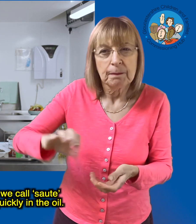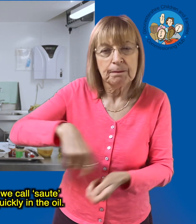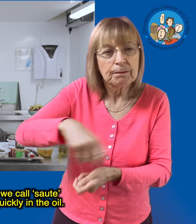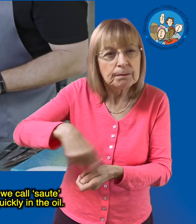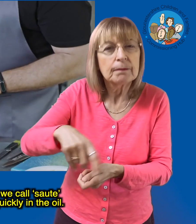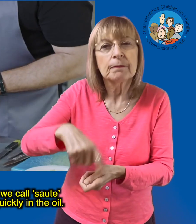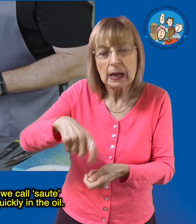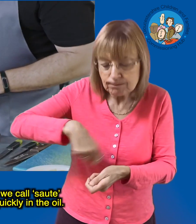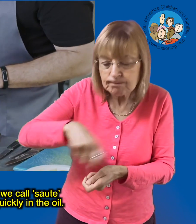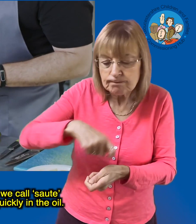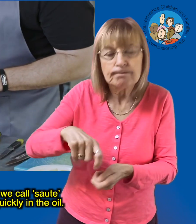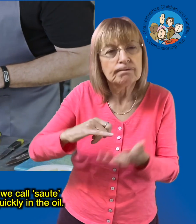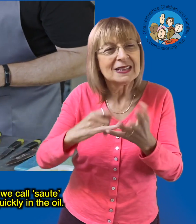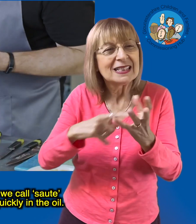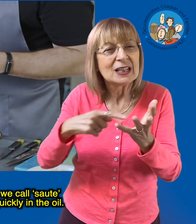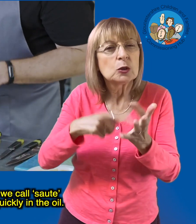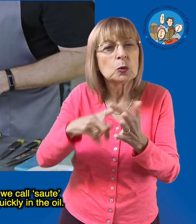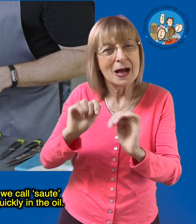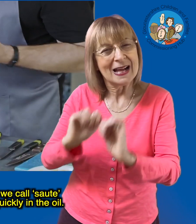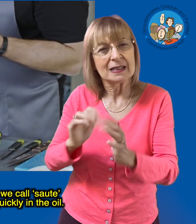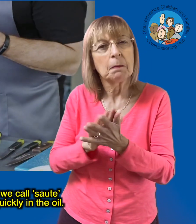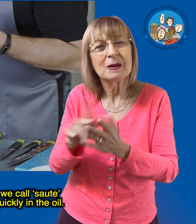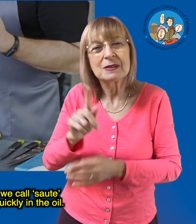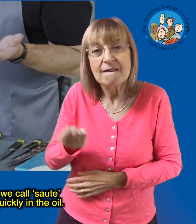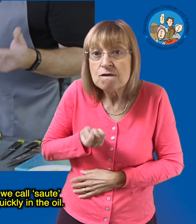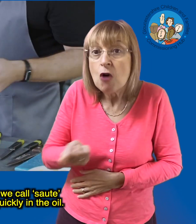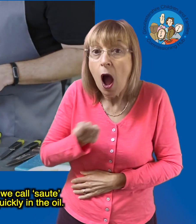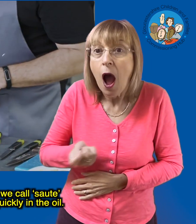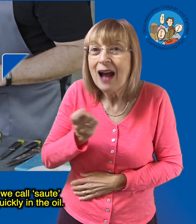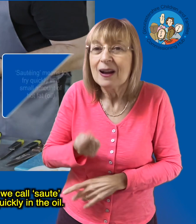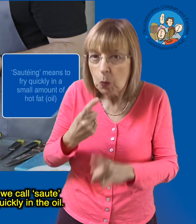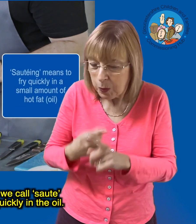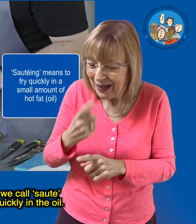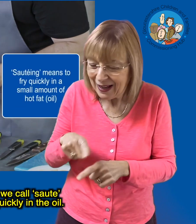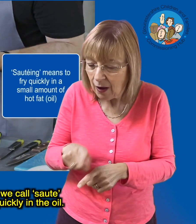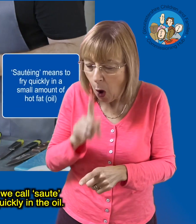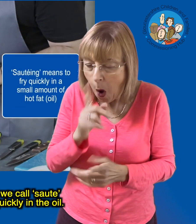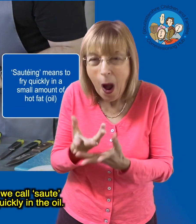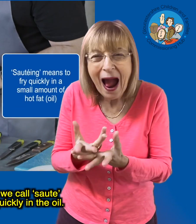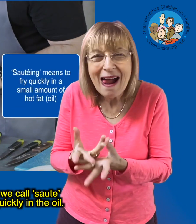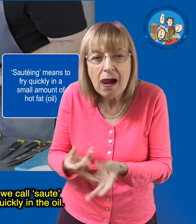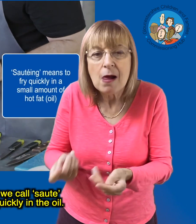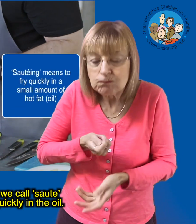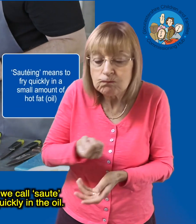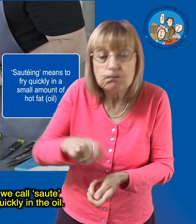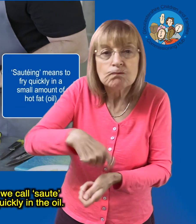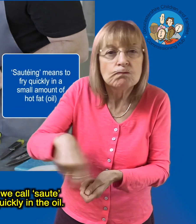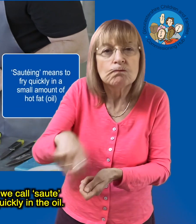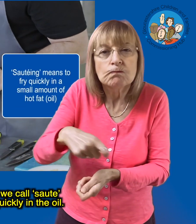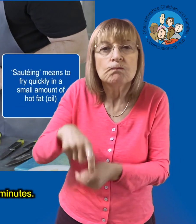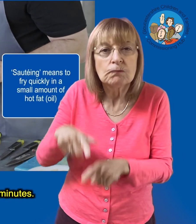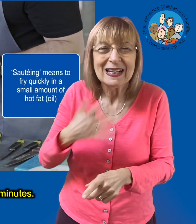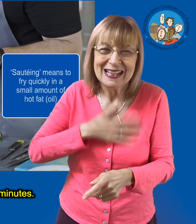So I'm just going to stir this around, and what we call saute is a technical term, but it's just frying it quickly in